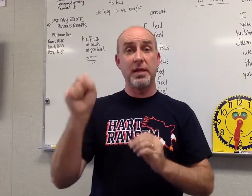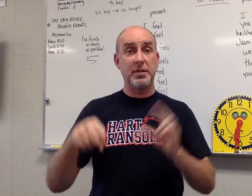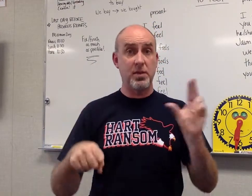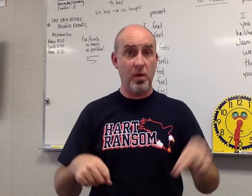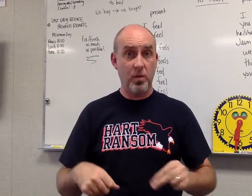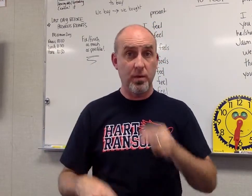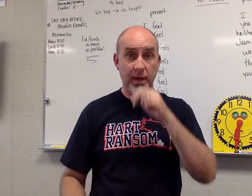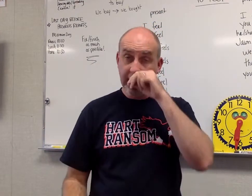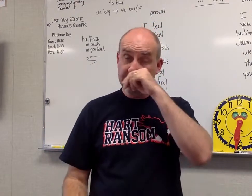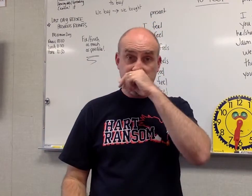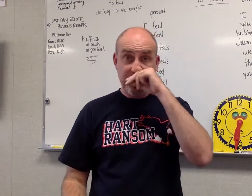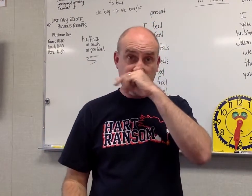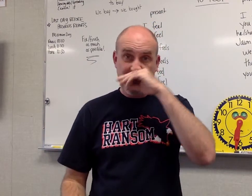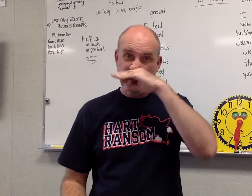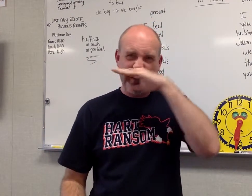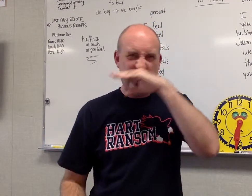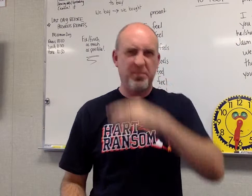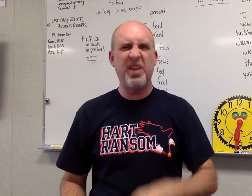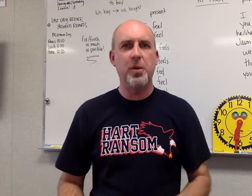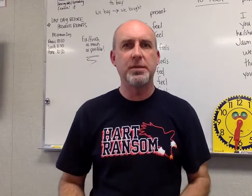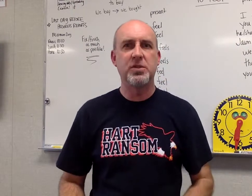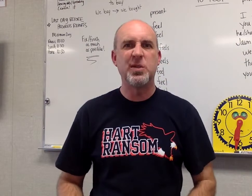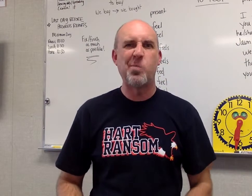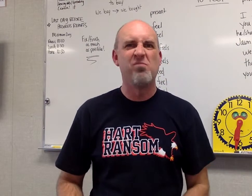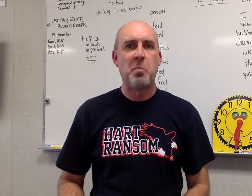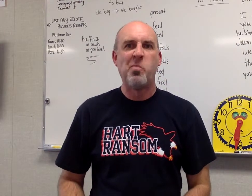yes, no. So, sorry, my nose itches.